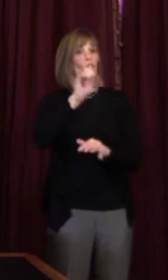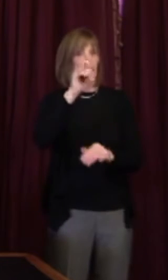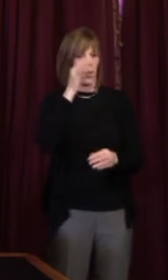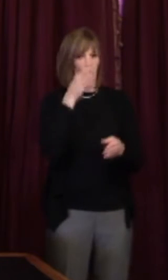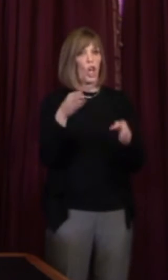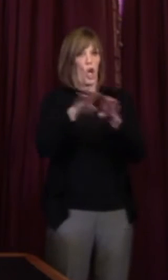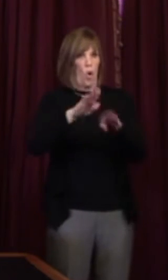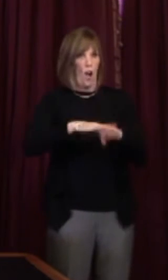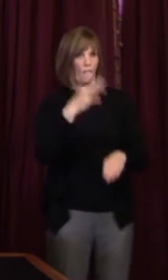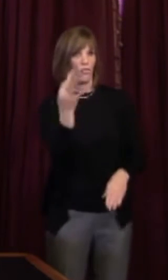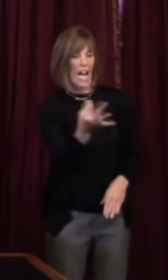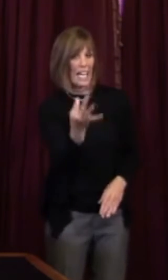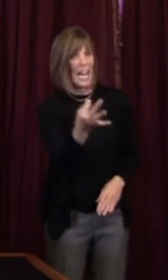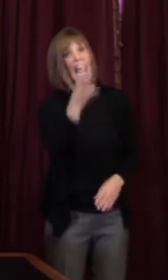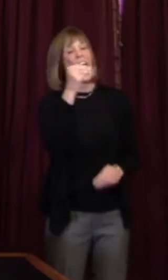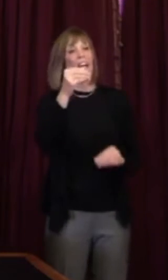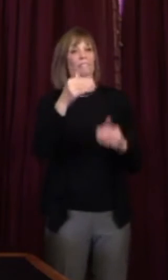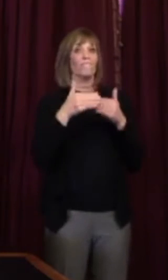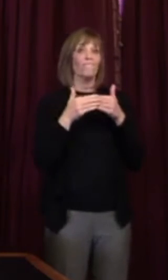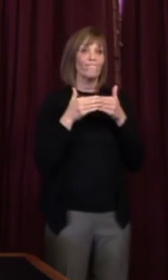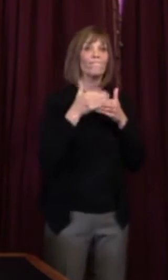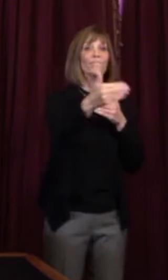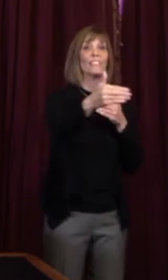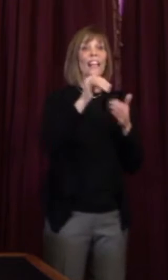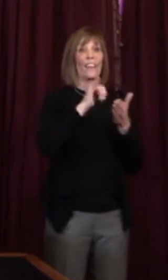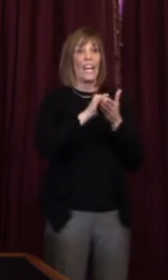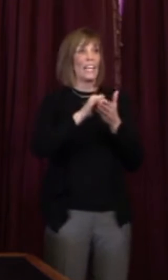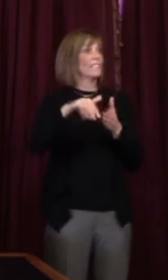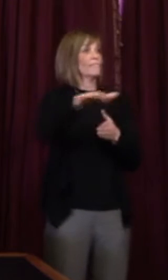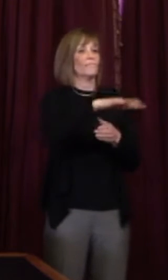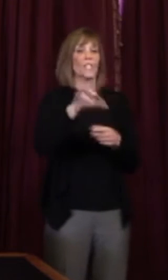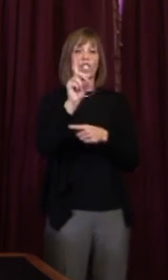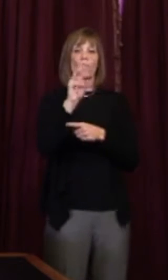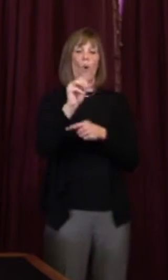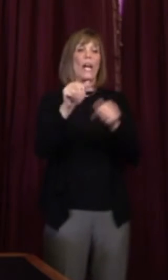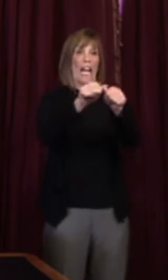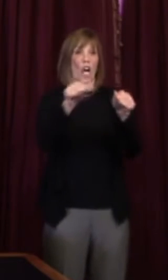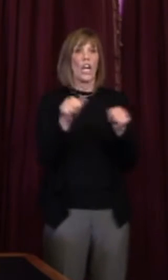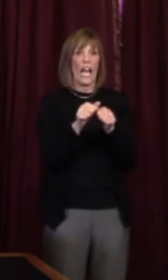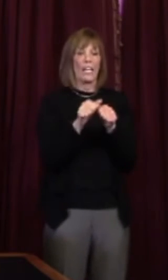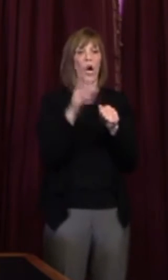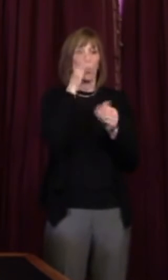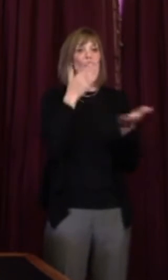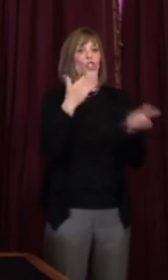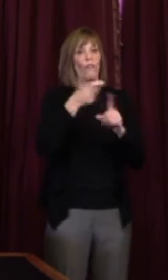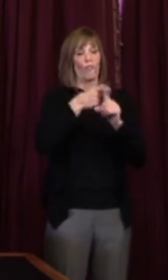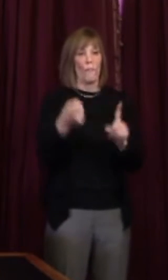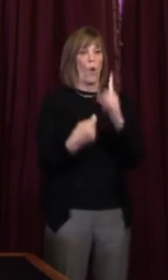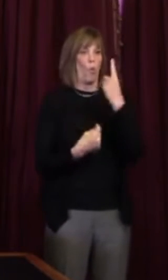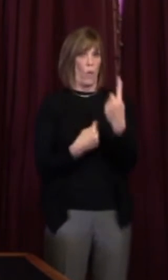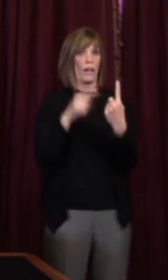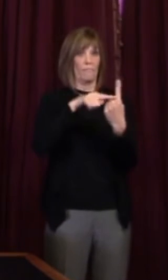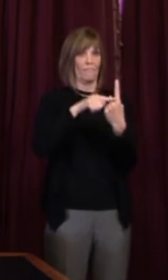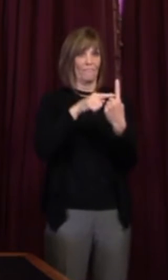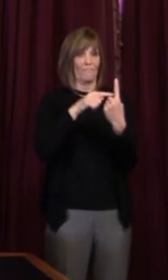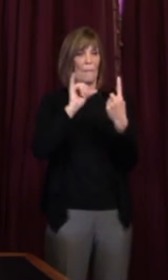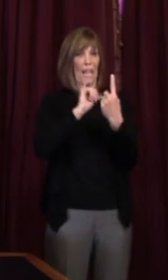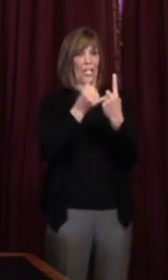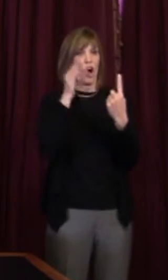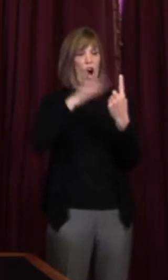concludes on Friday. And going forward, the metro area and surrounding communities will be served from a single location